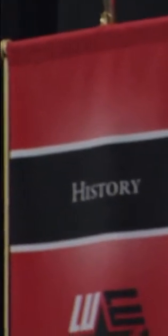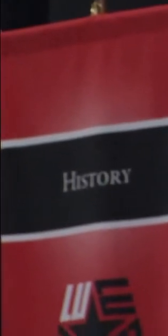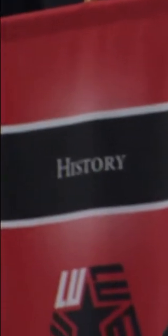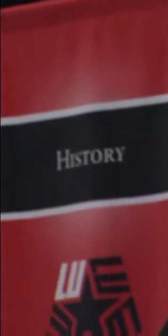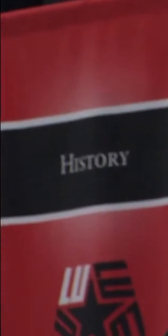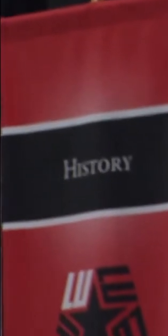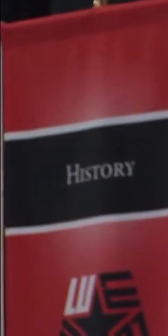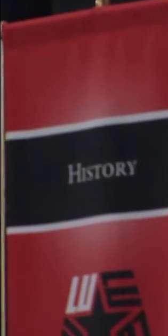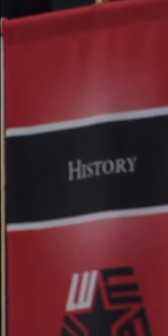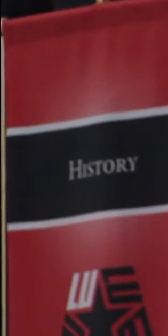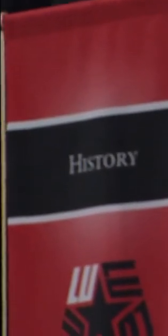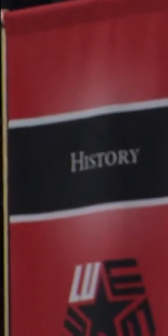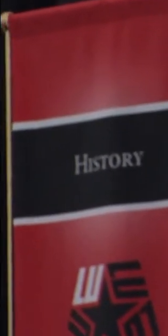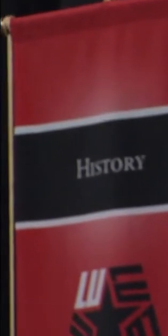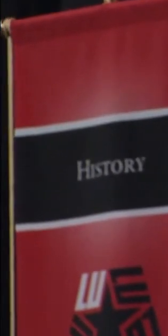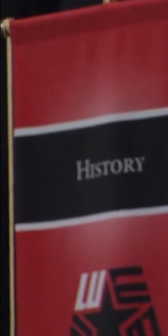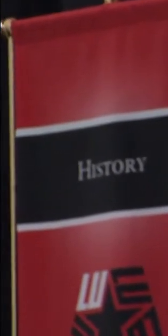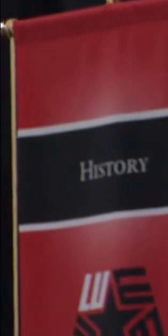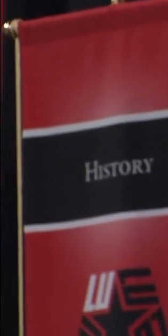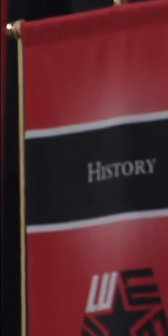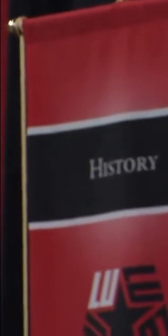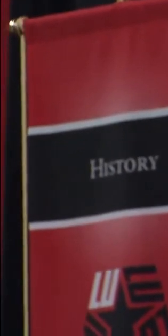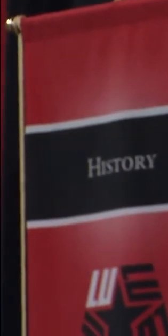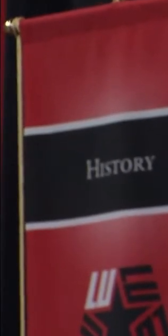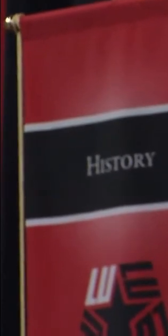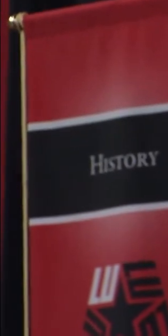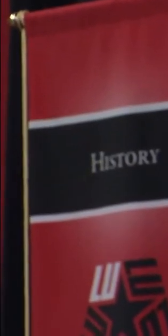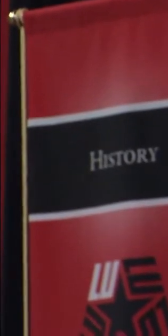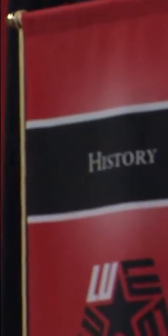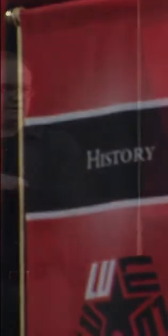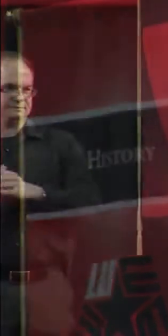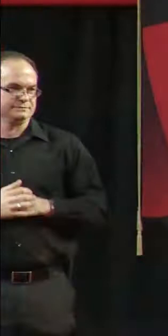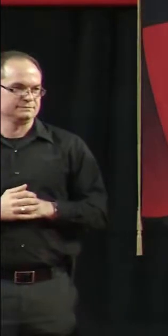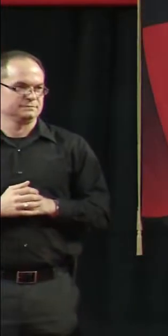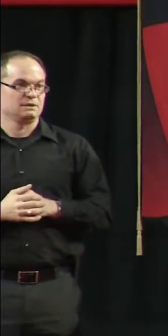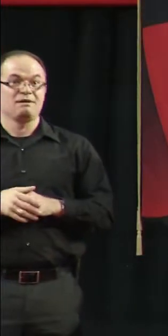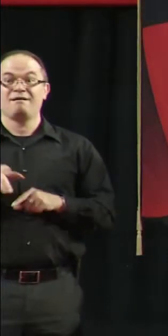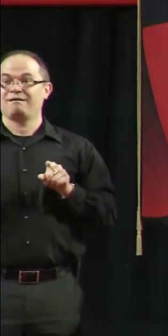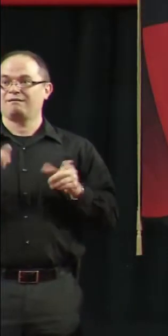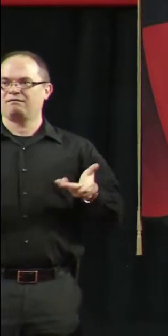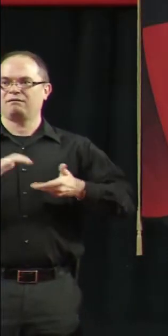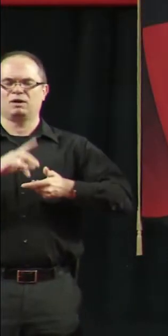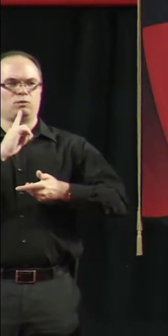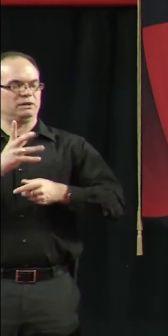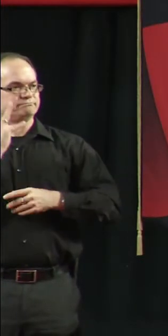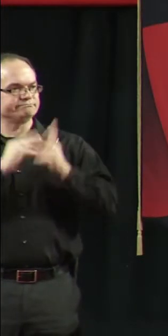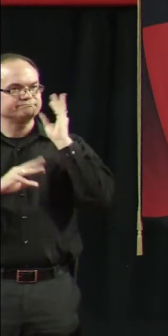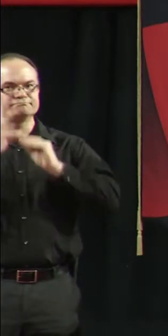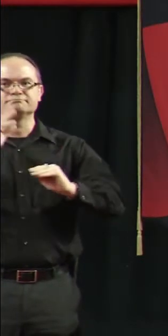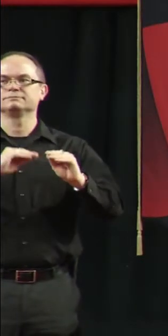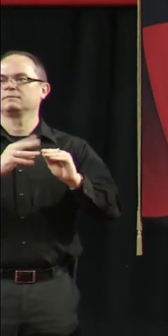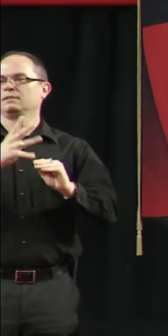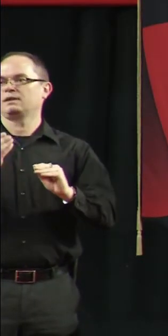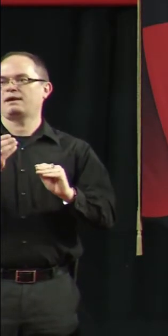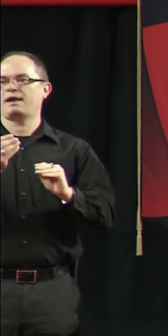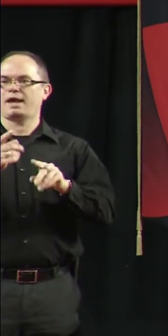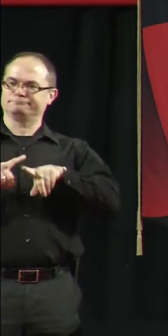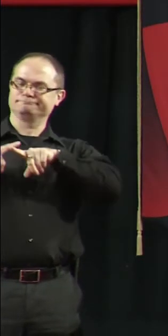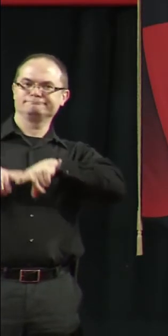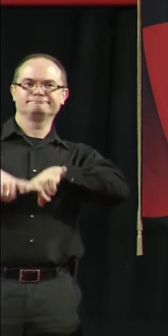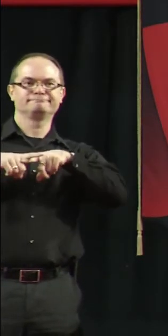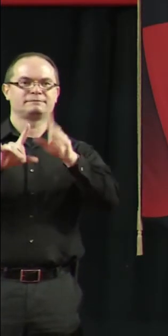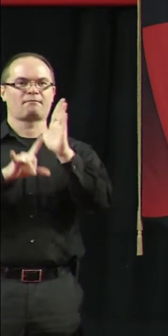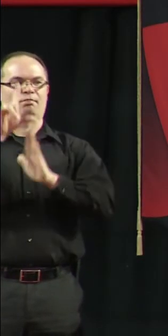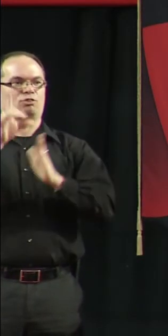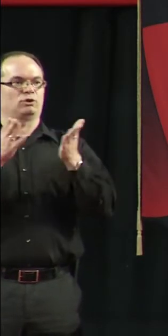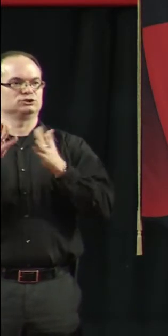Martin Corporation and the Boeing Company. It is the nation's most experienced and reliable